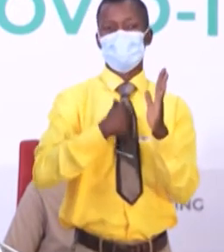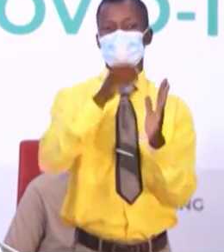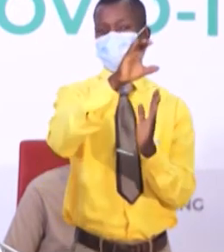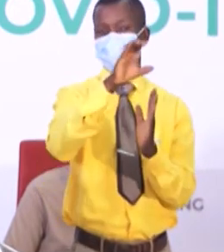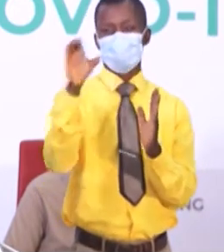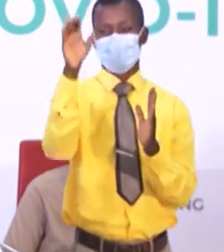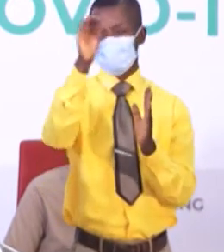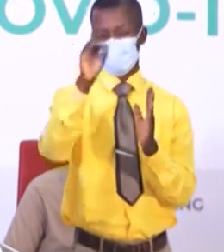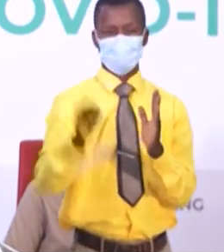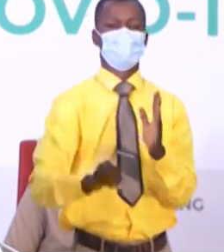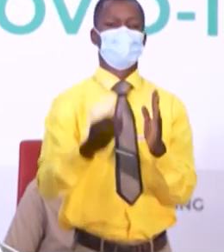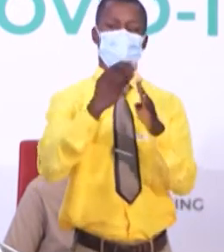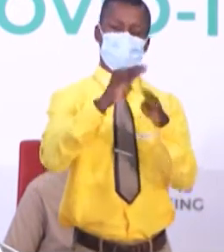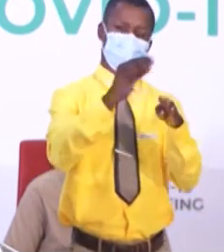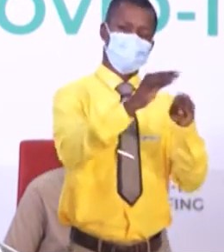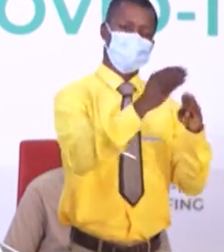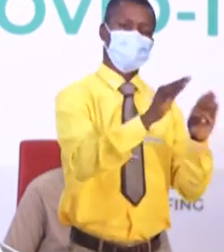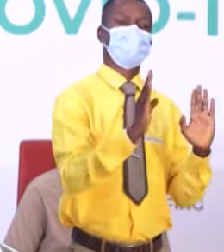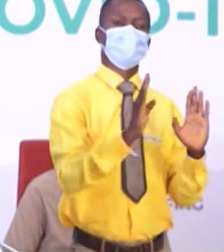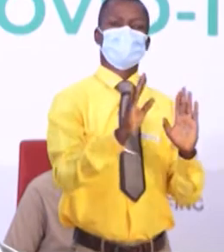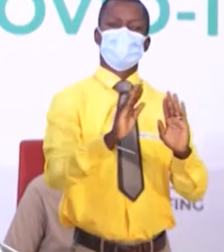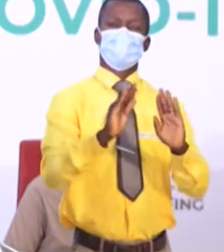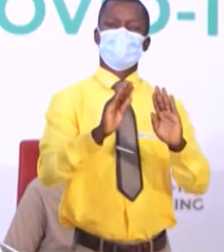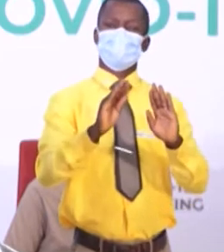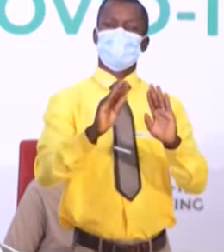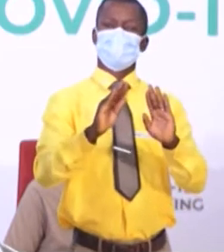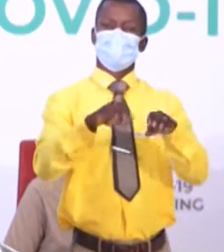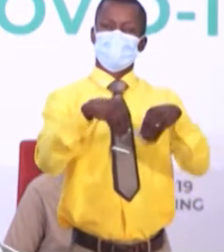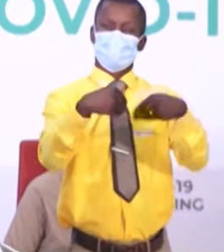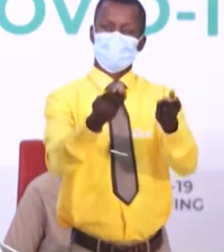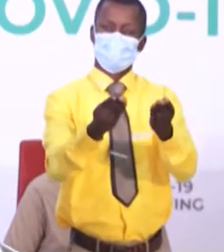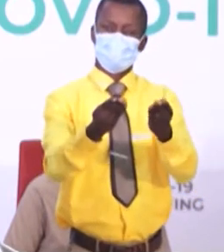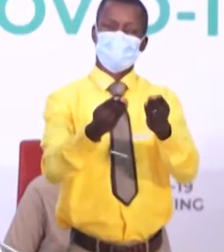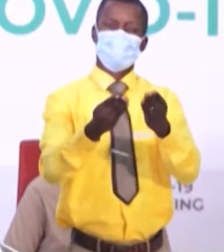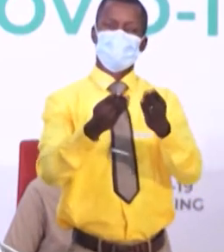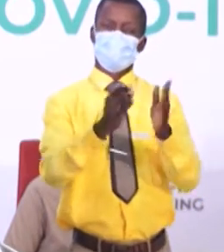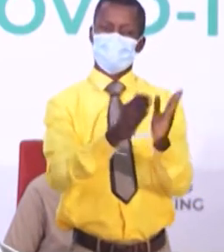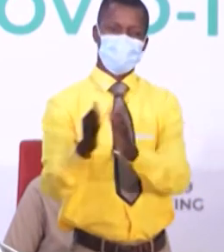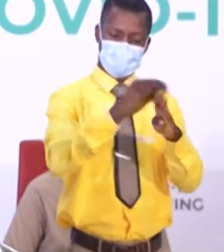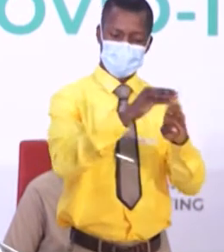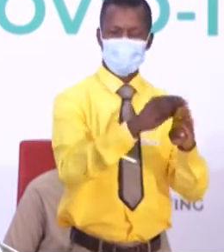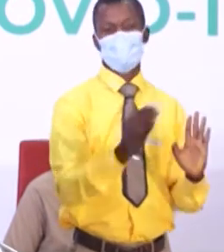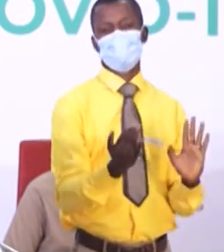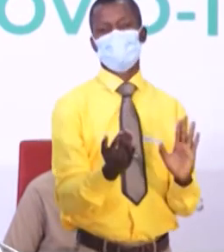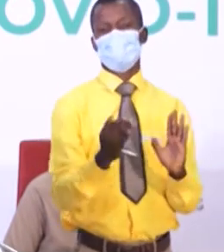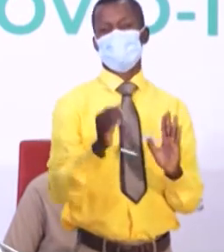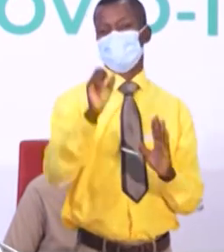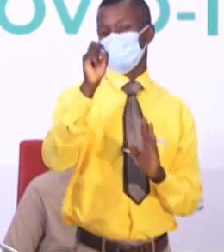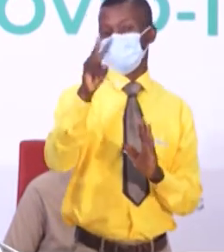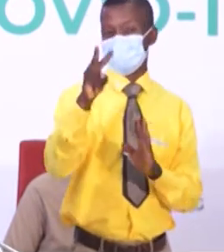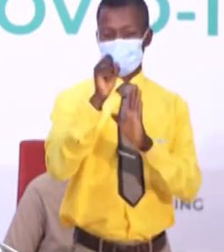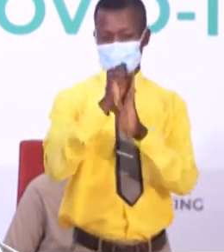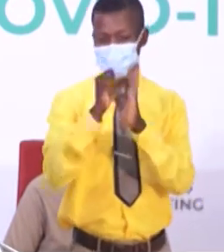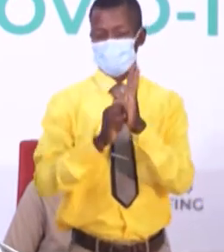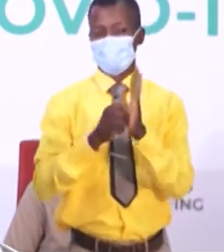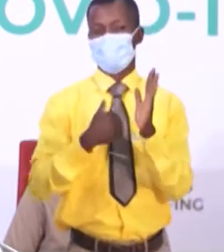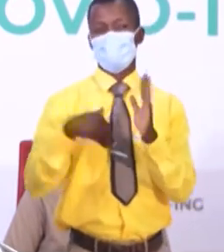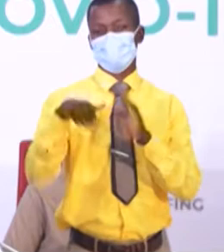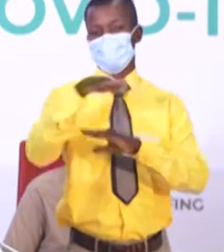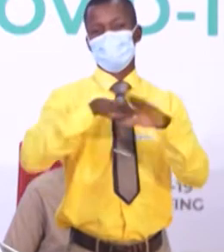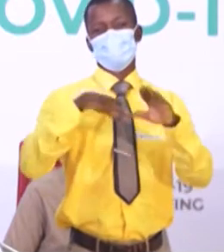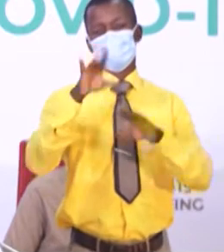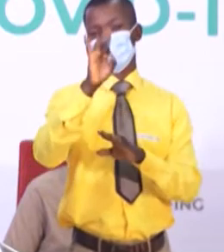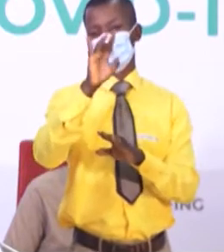100% delivery and a kickoff exercise was conducted. 12 states had over 85%